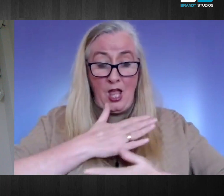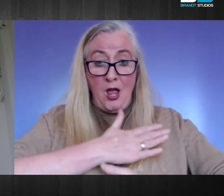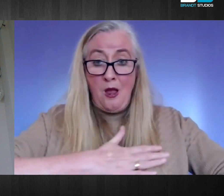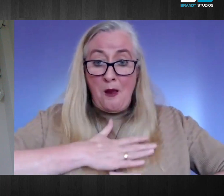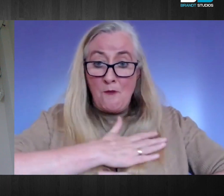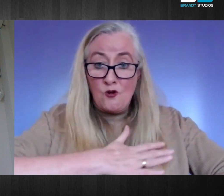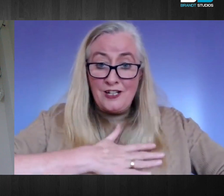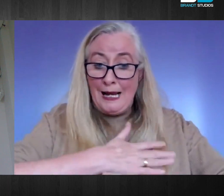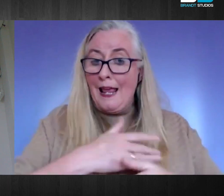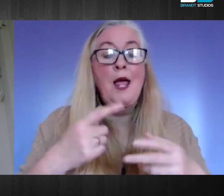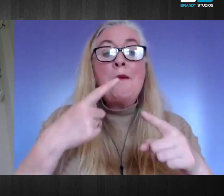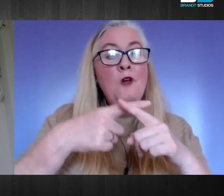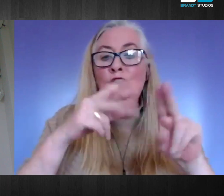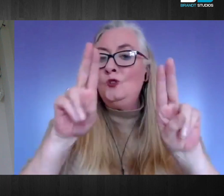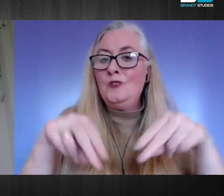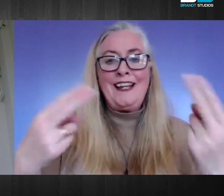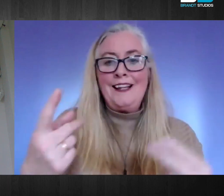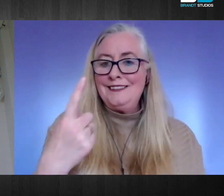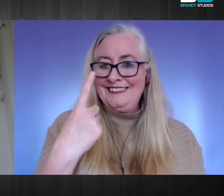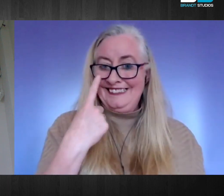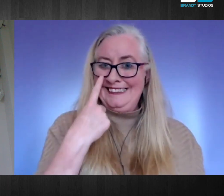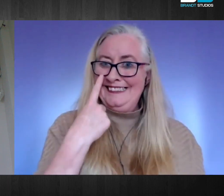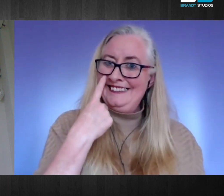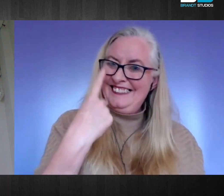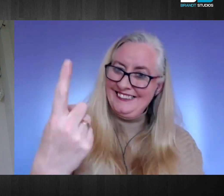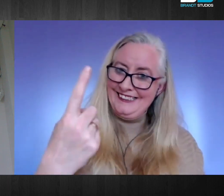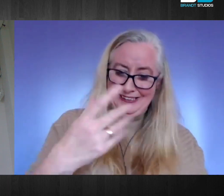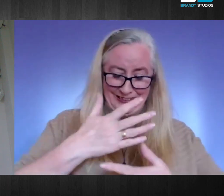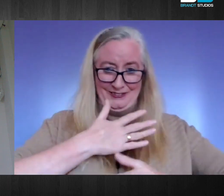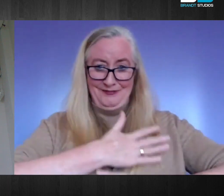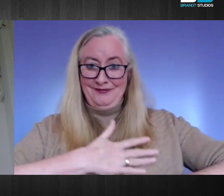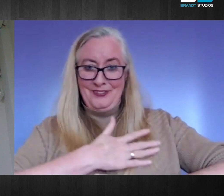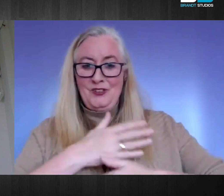eye. So now, more than ever,